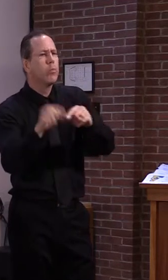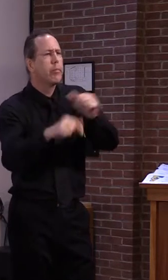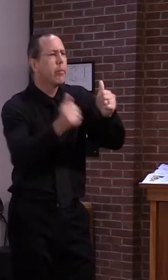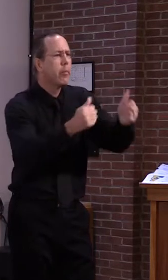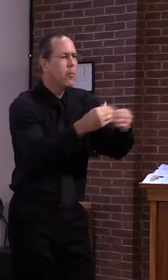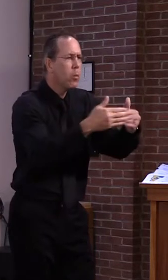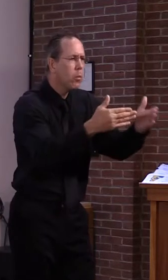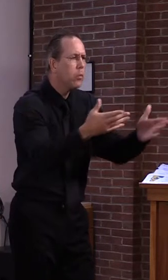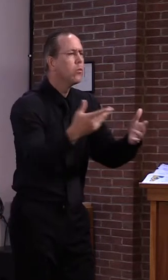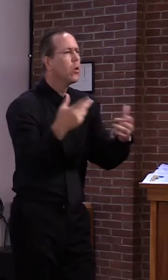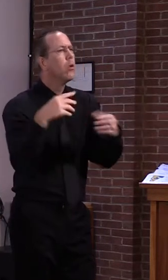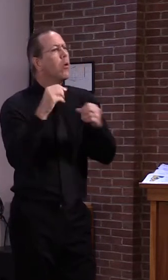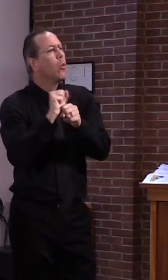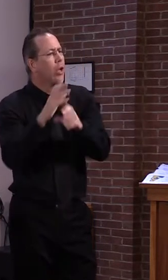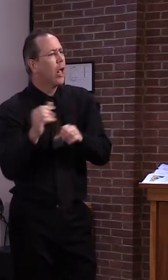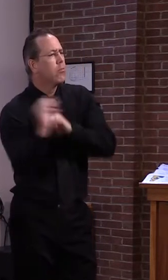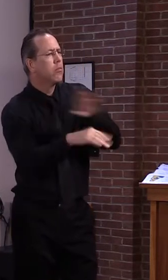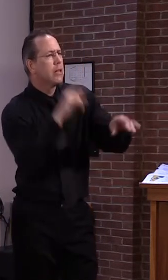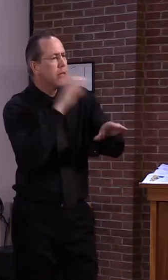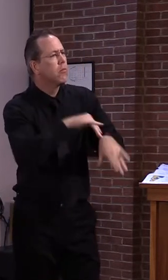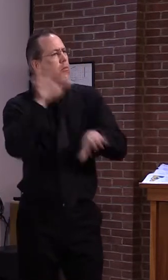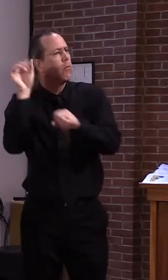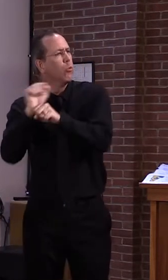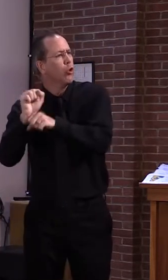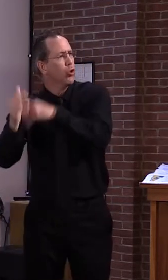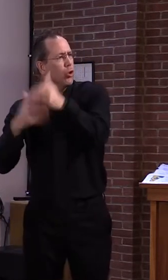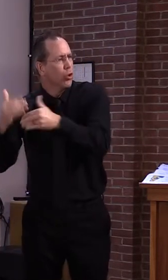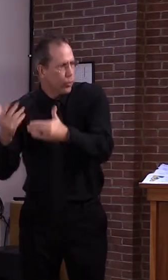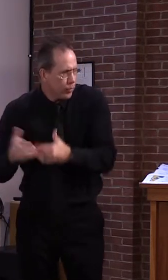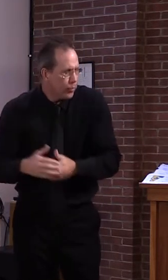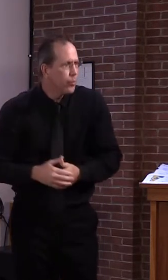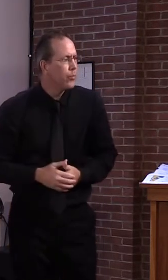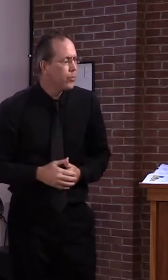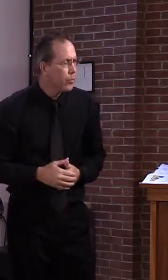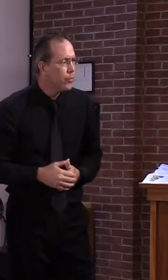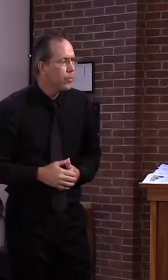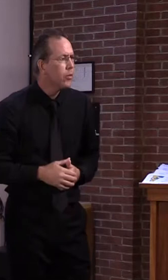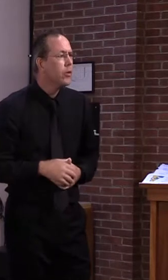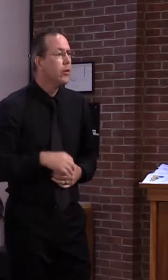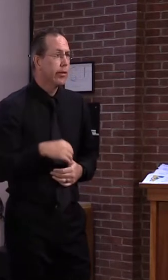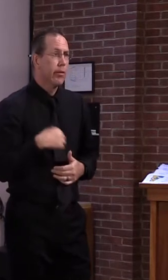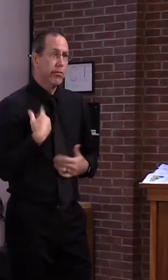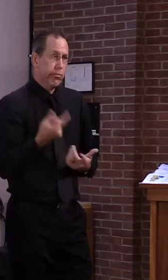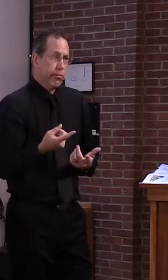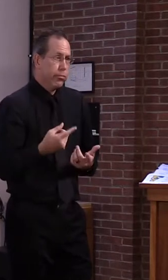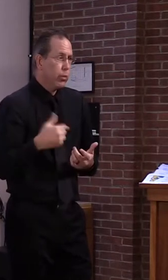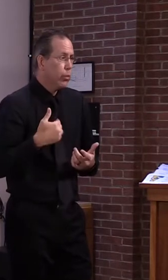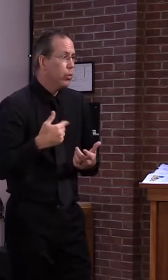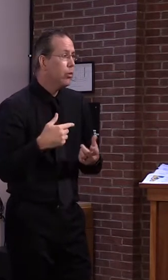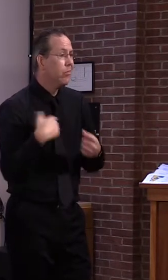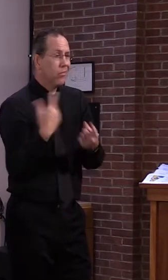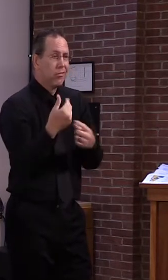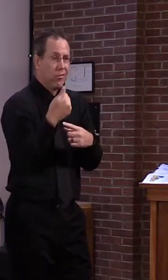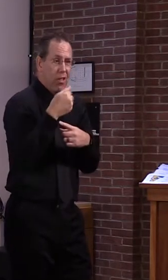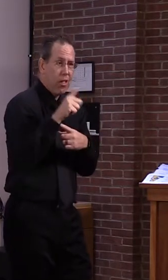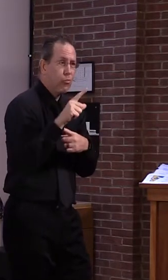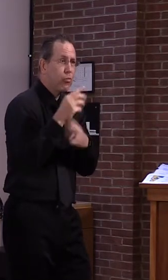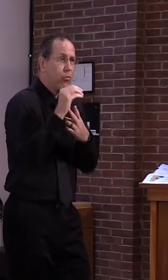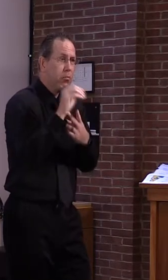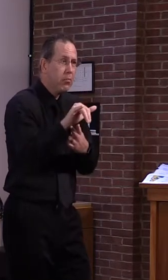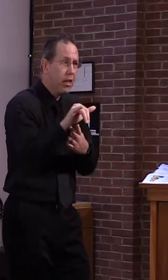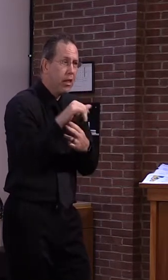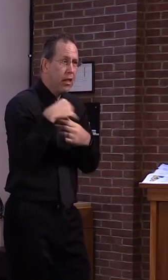everyone back in June and kept the infrastructure in place by paying to keep the infrastructure in